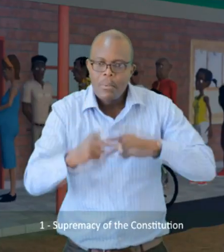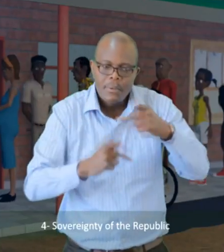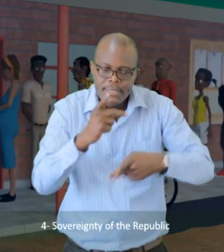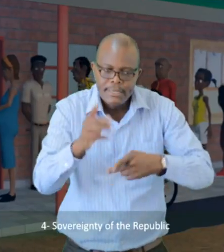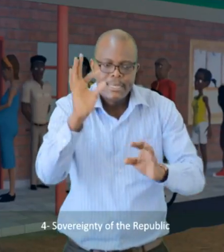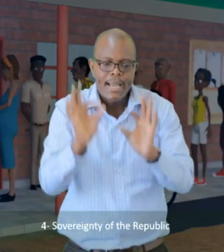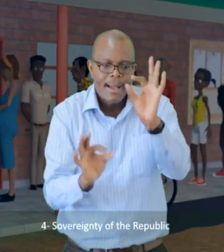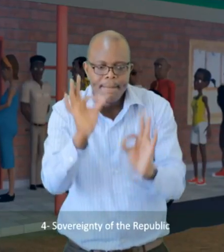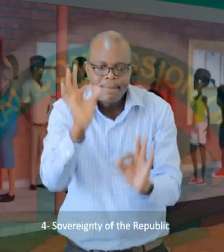4,